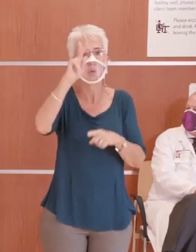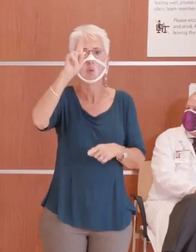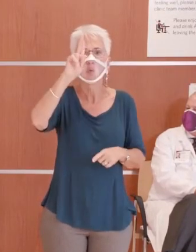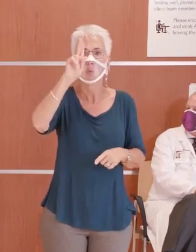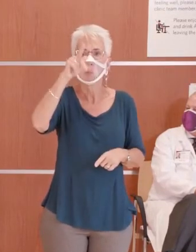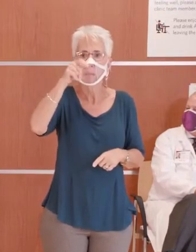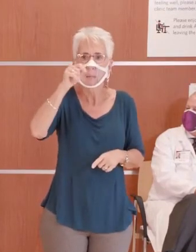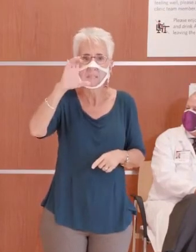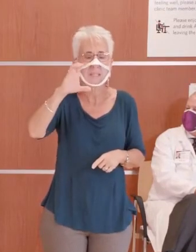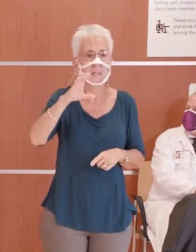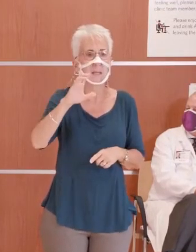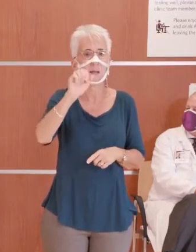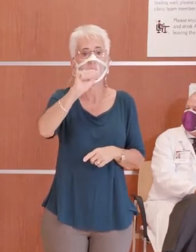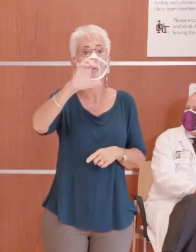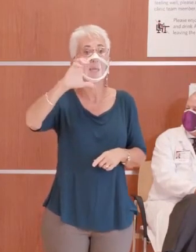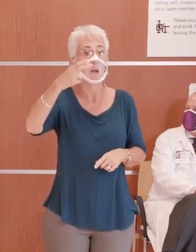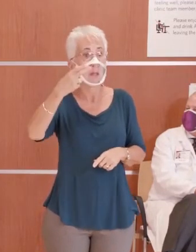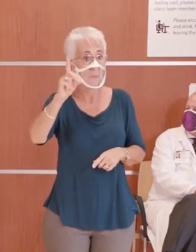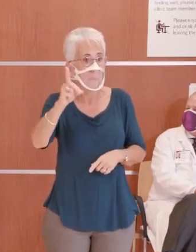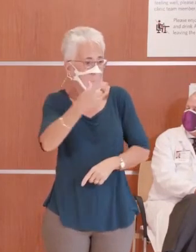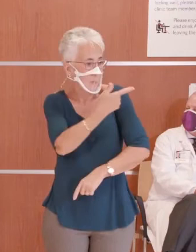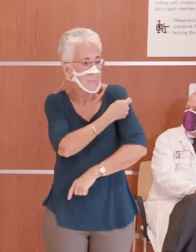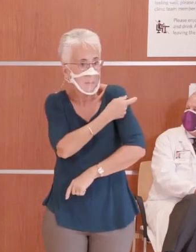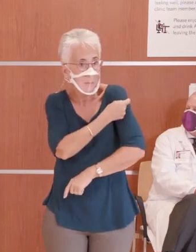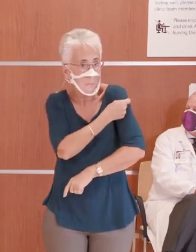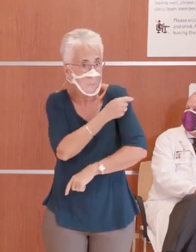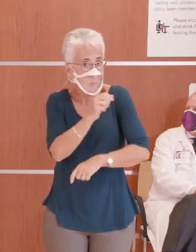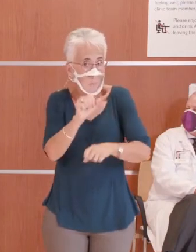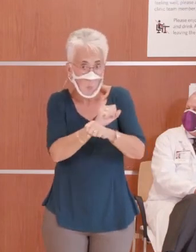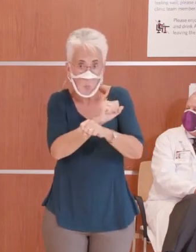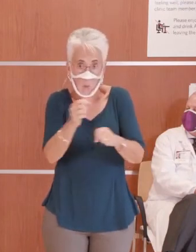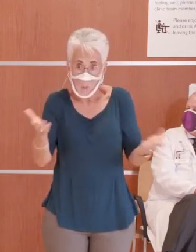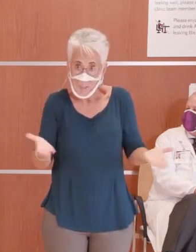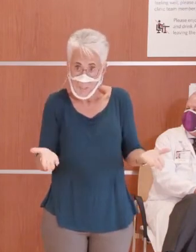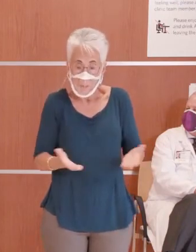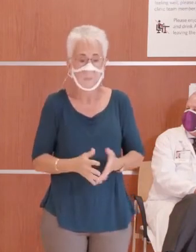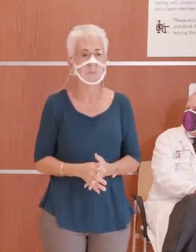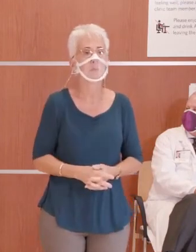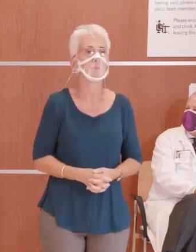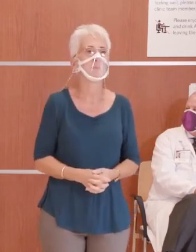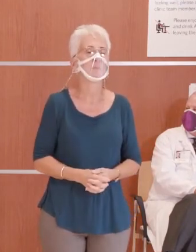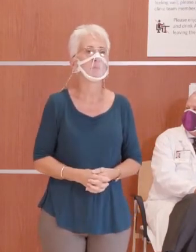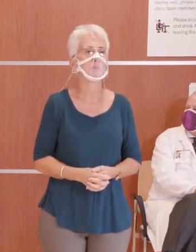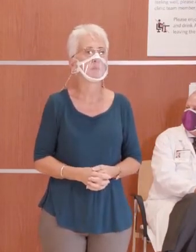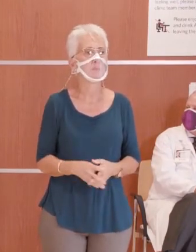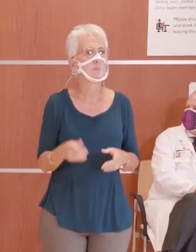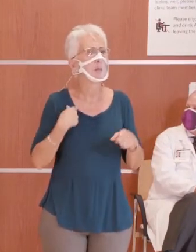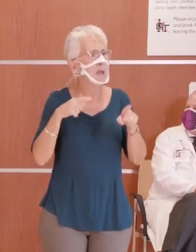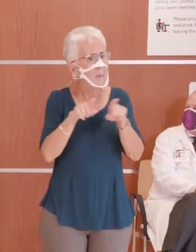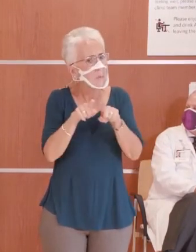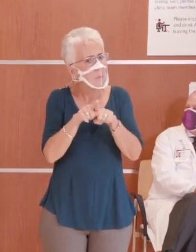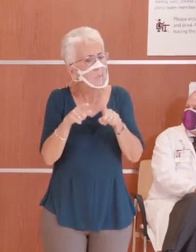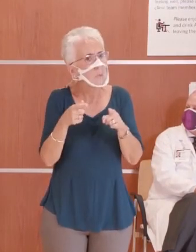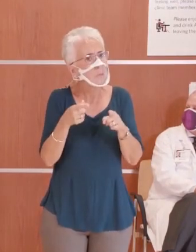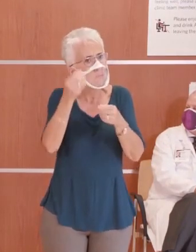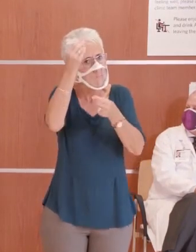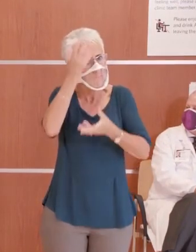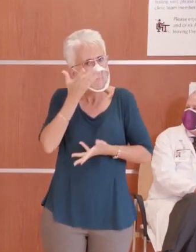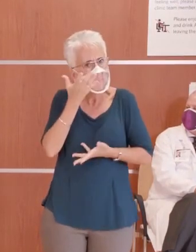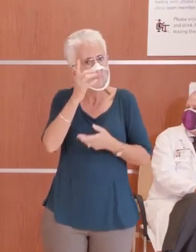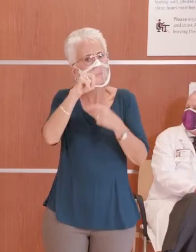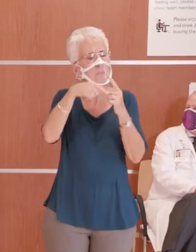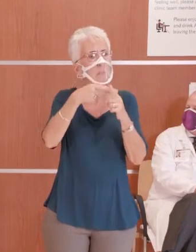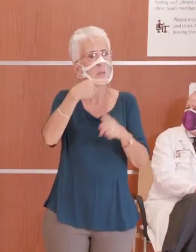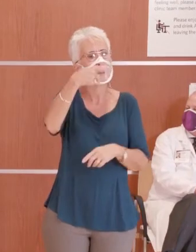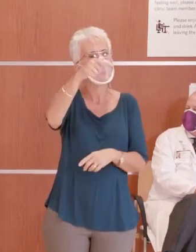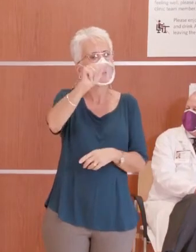and Allegheny County Health Department vaccination efforts for COVID-19, and an update on the